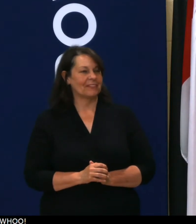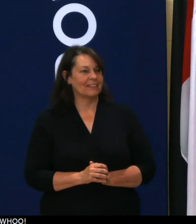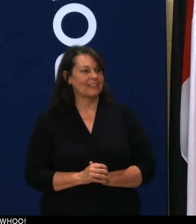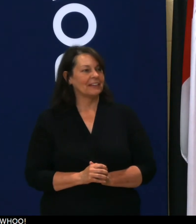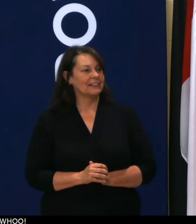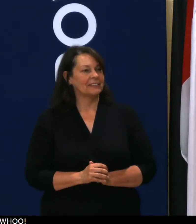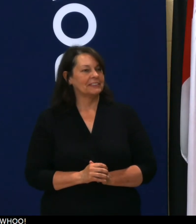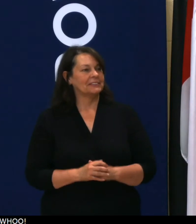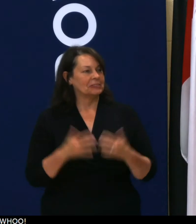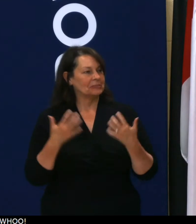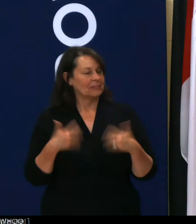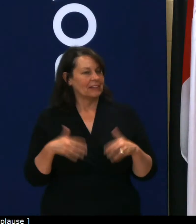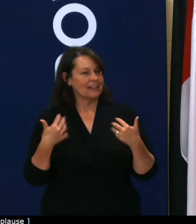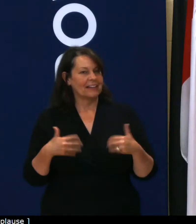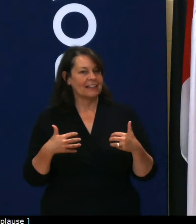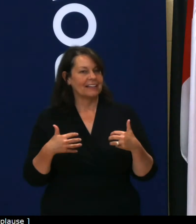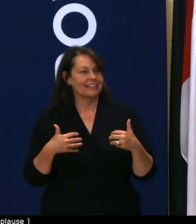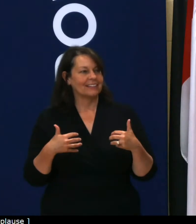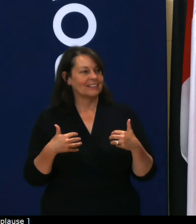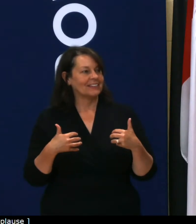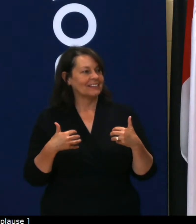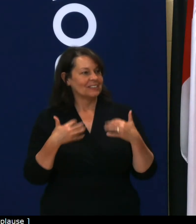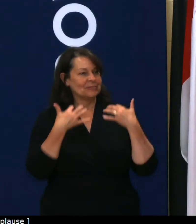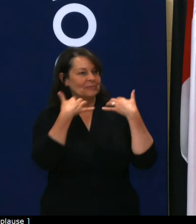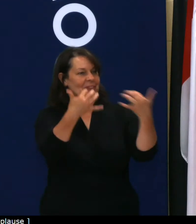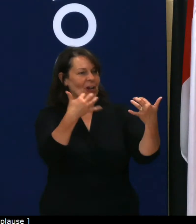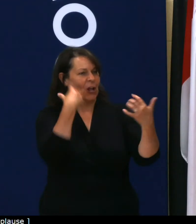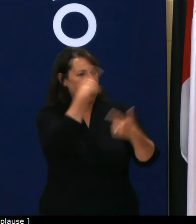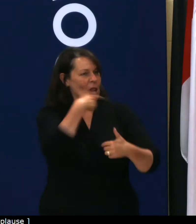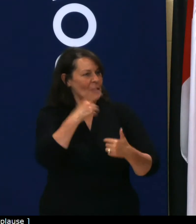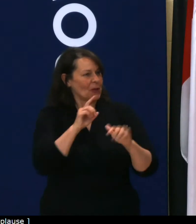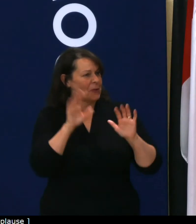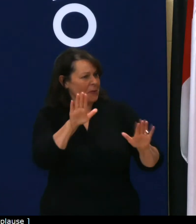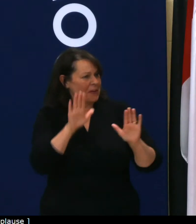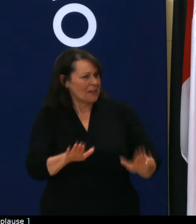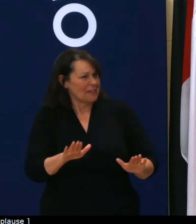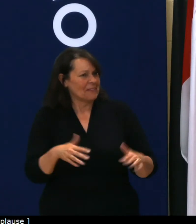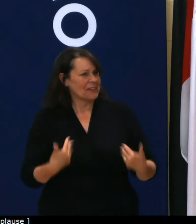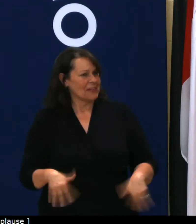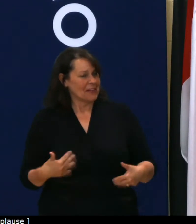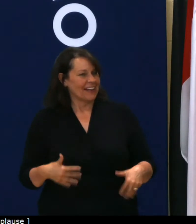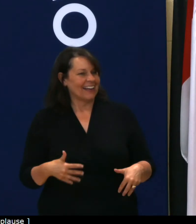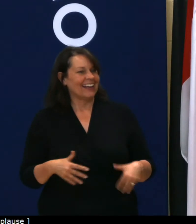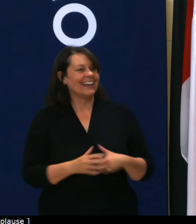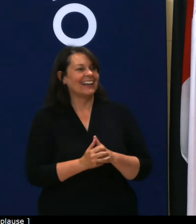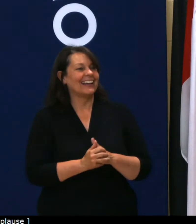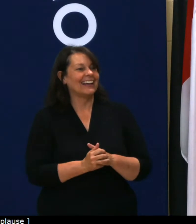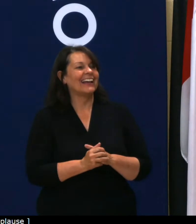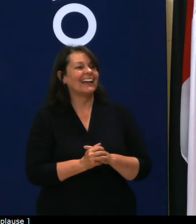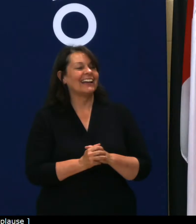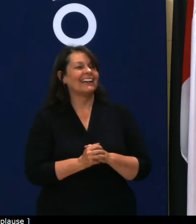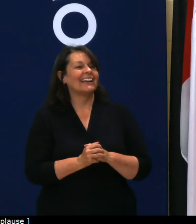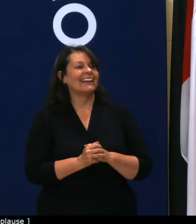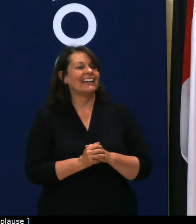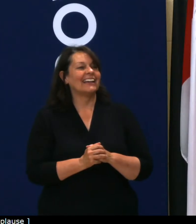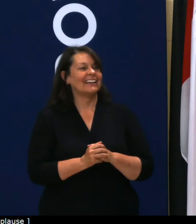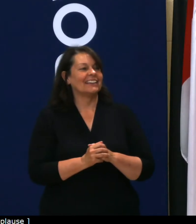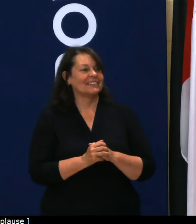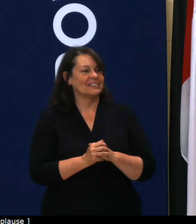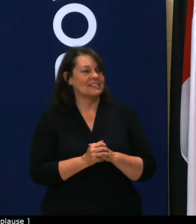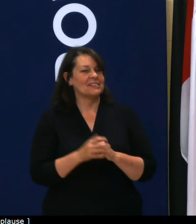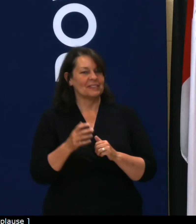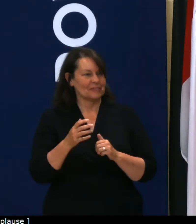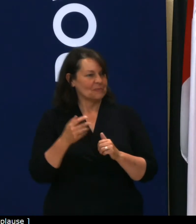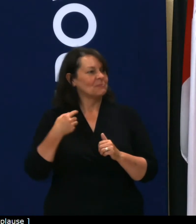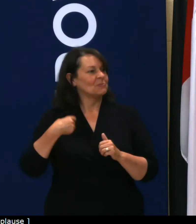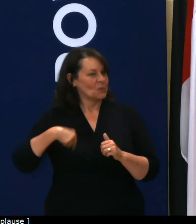Wow. Look how amazing we all look this morning. And what? We